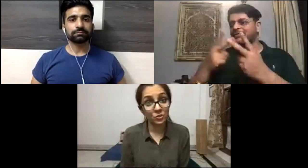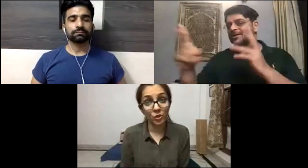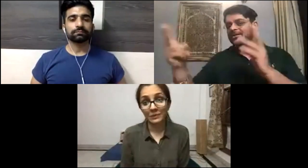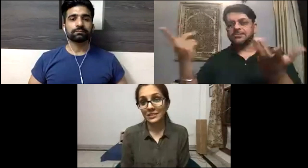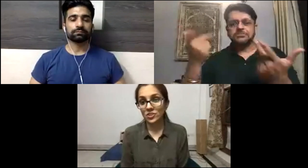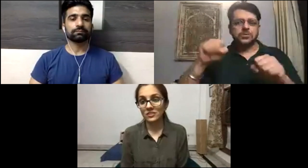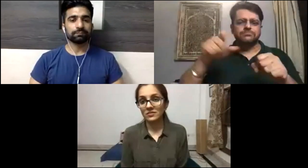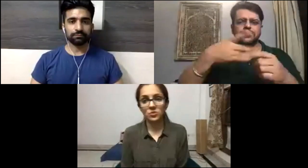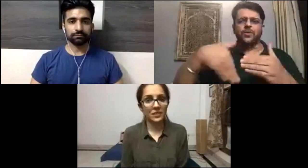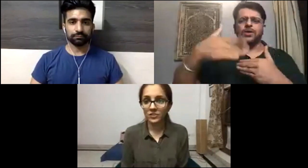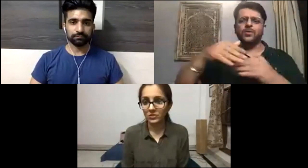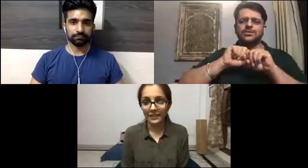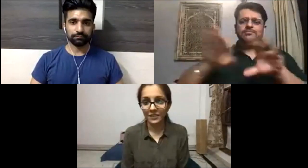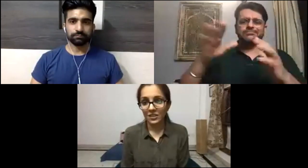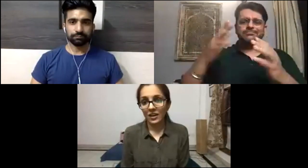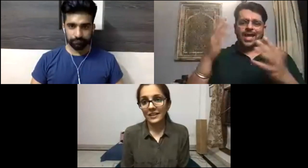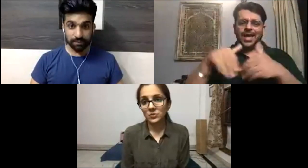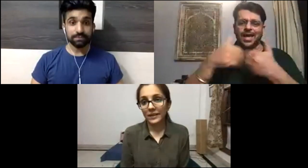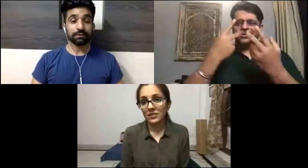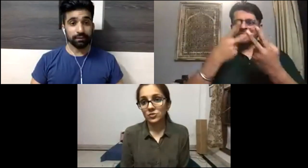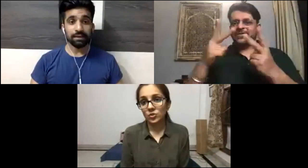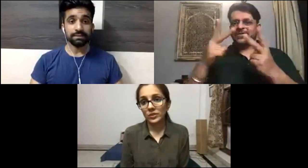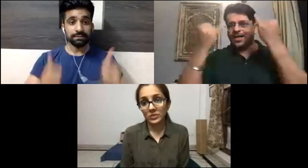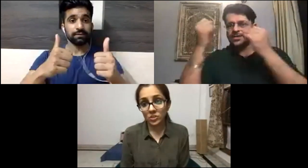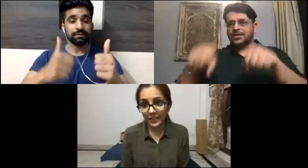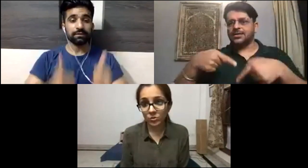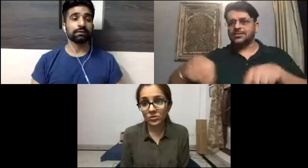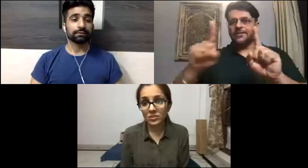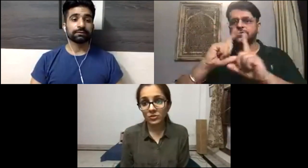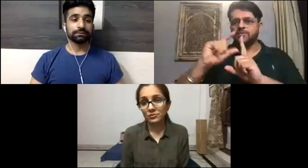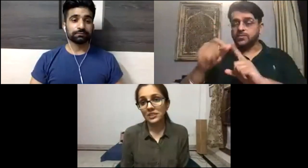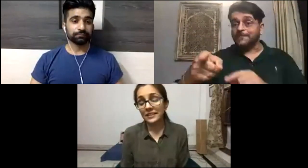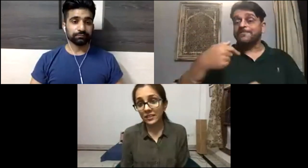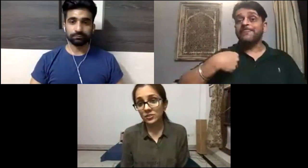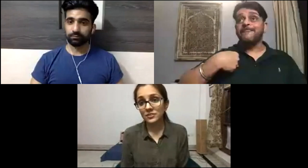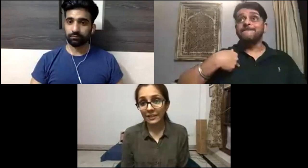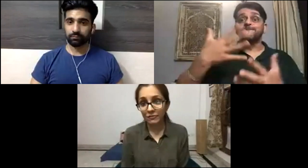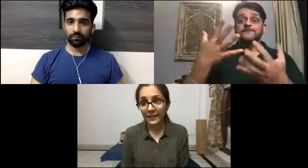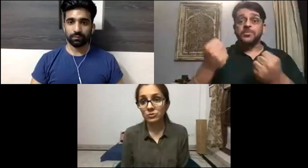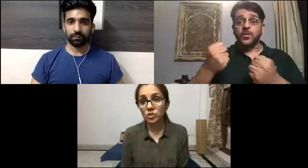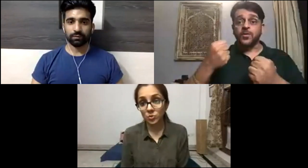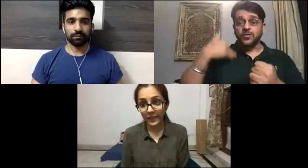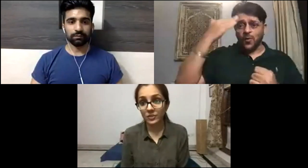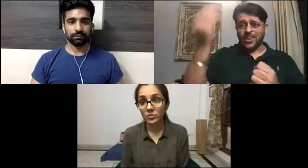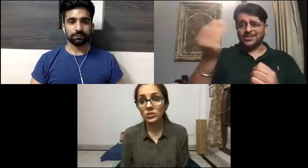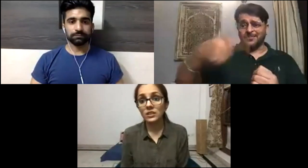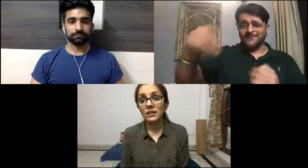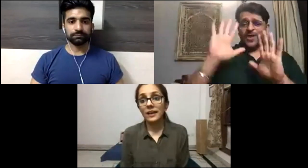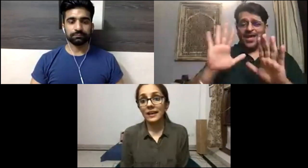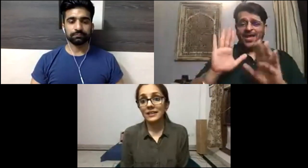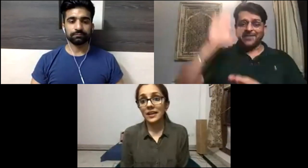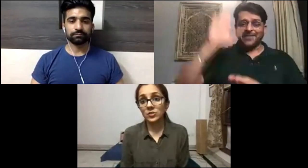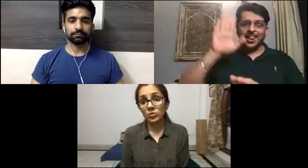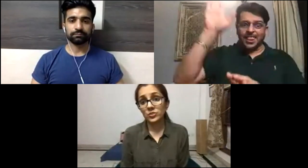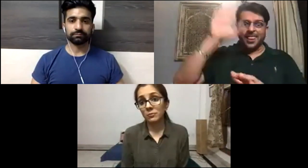video documentation. You can do that as well. So we will share those, different ideas of self-care which you can do.